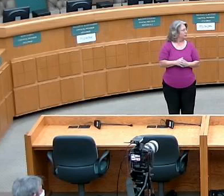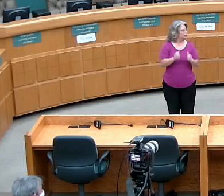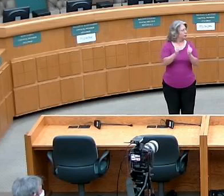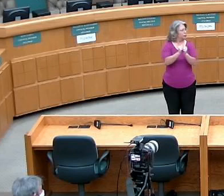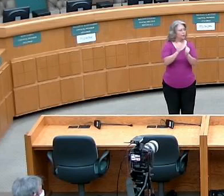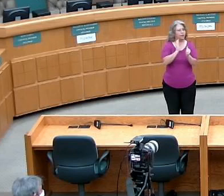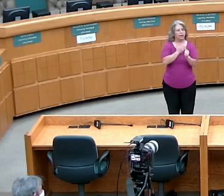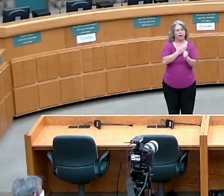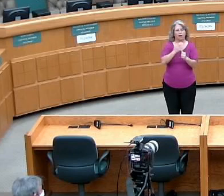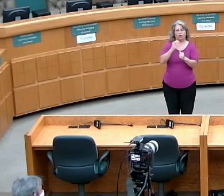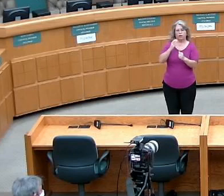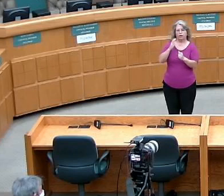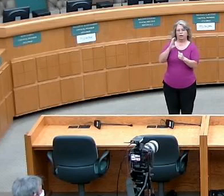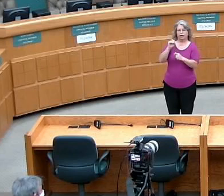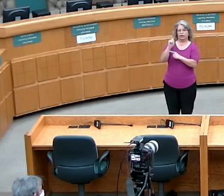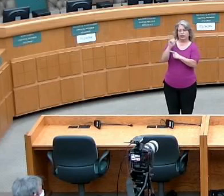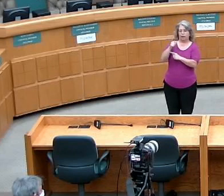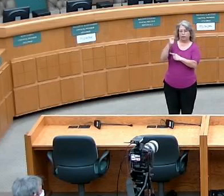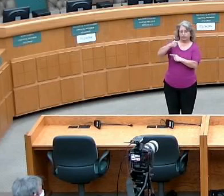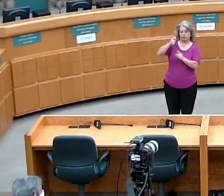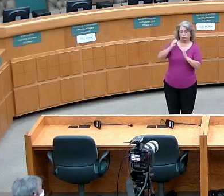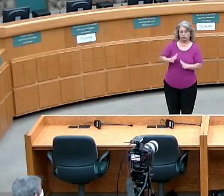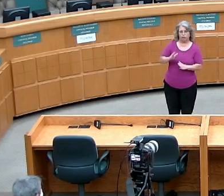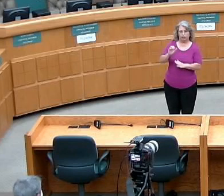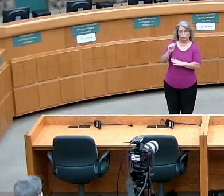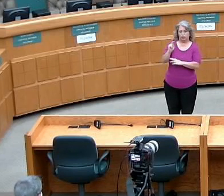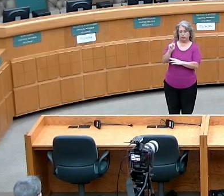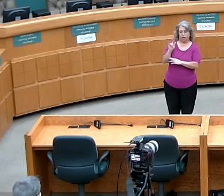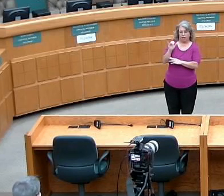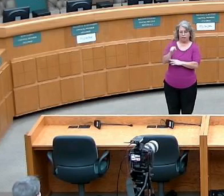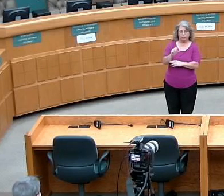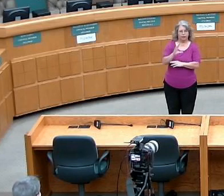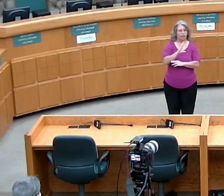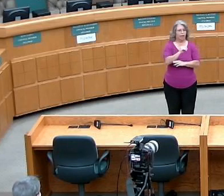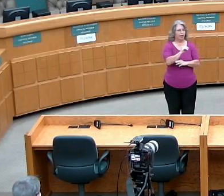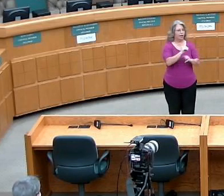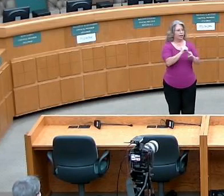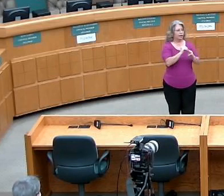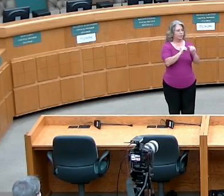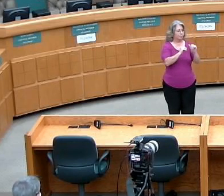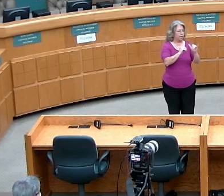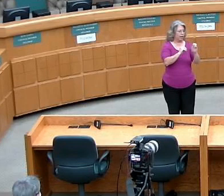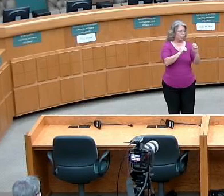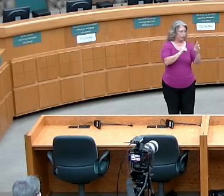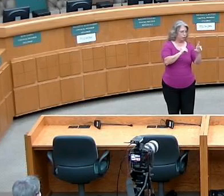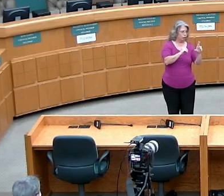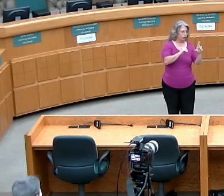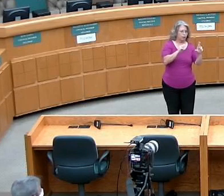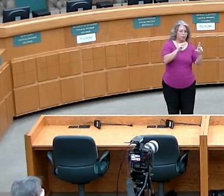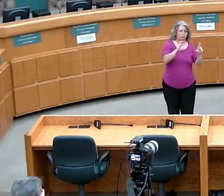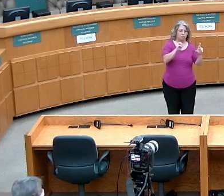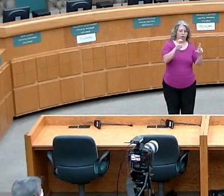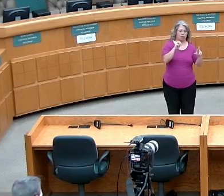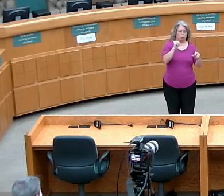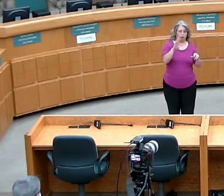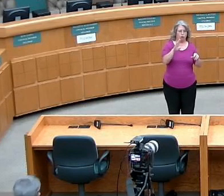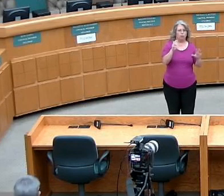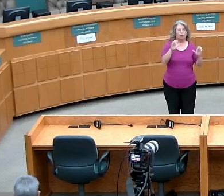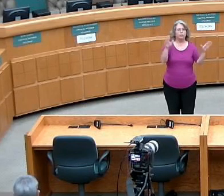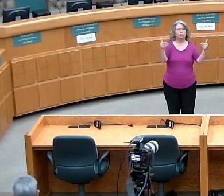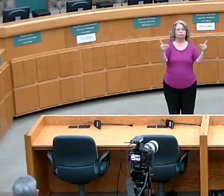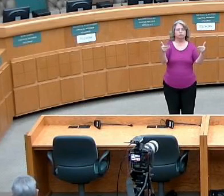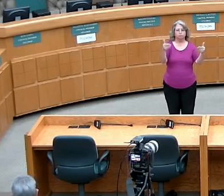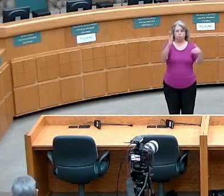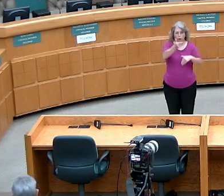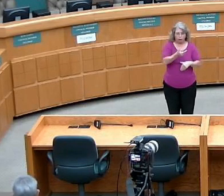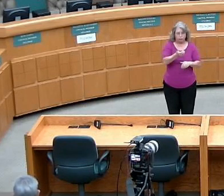Barbara Canales and Mayor Joe McComb, I'd like to welcome everyone to this special news briefing to announce the joint project